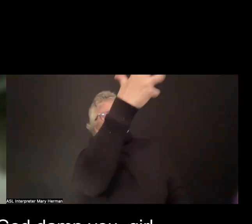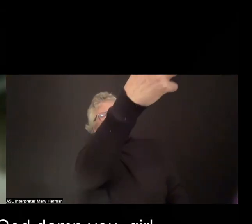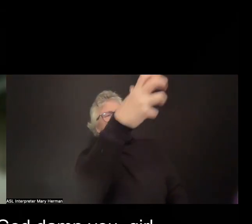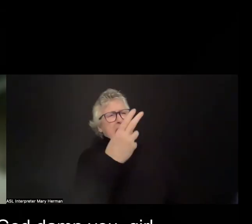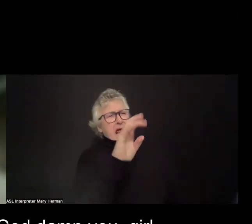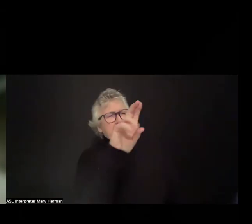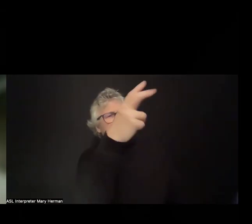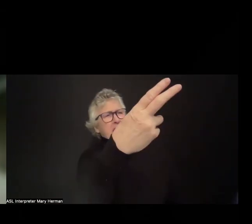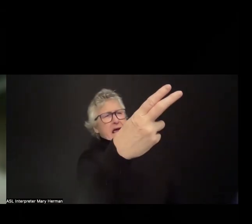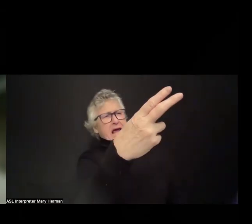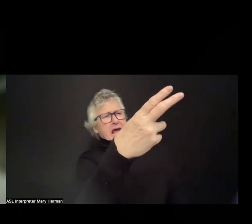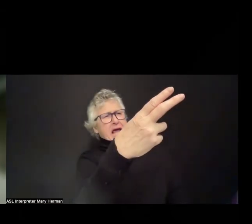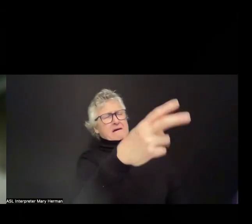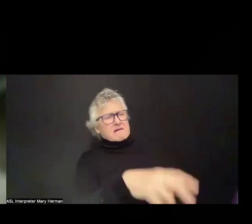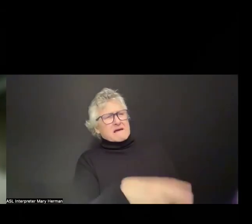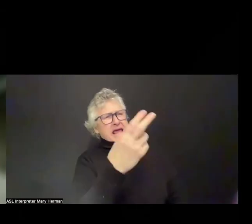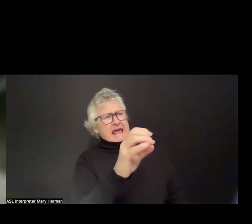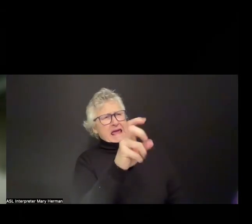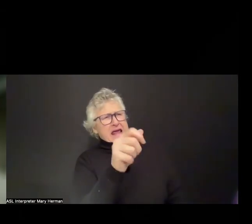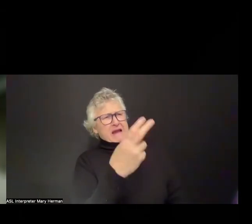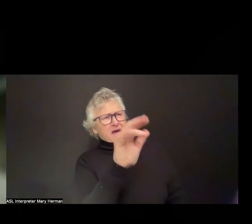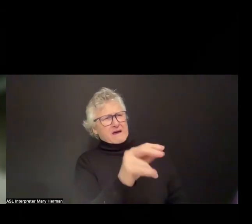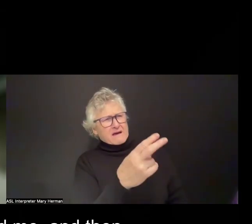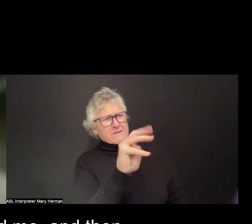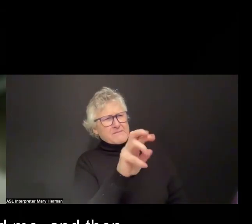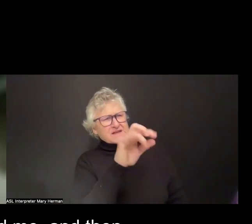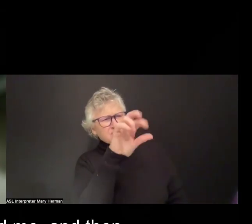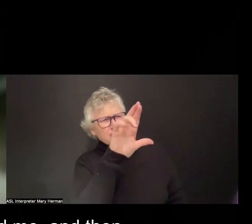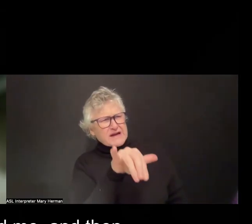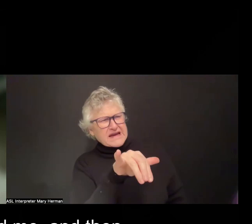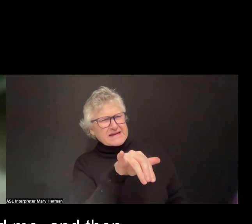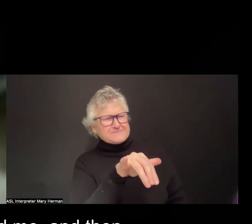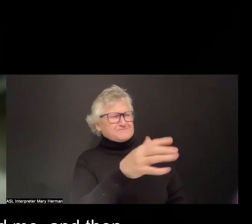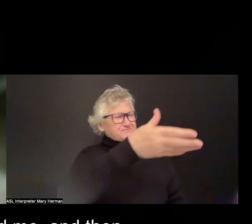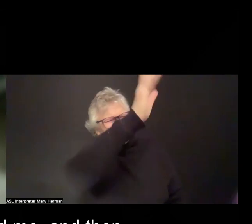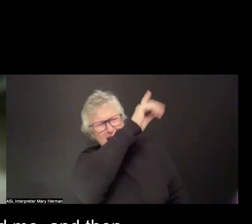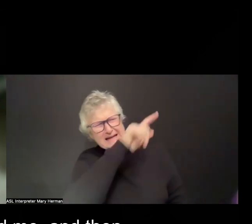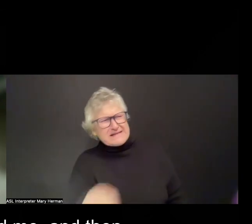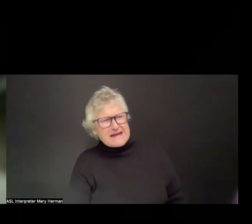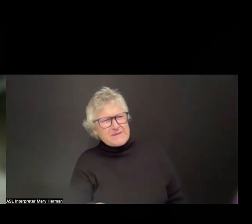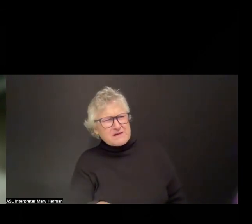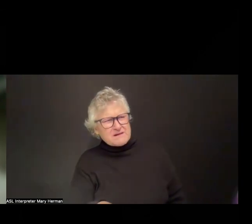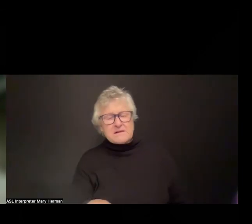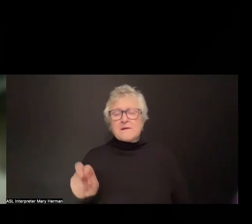you, girl, Hannah!" "Go and see what he wants," Mrs. Tomlinson told me, and then see to the piss pots